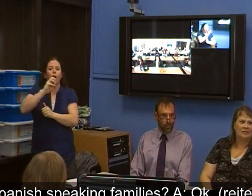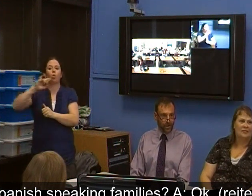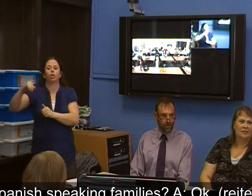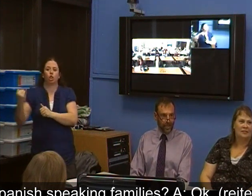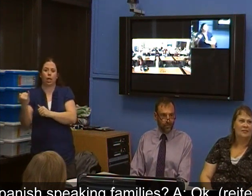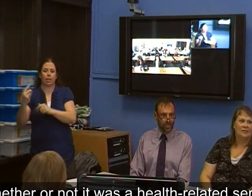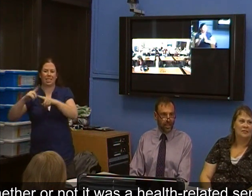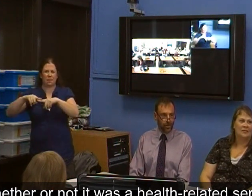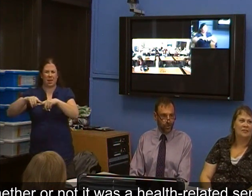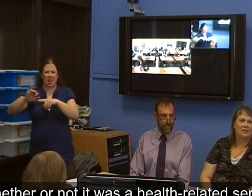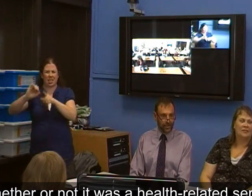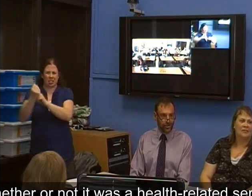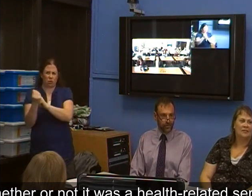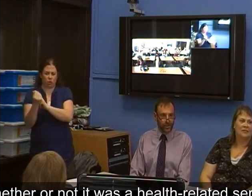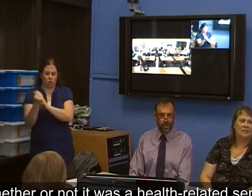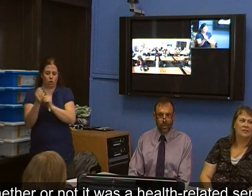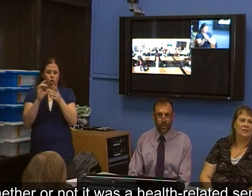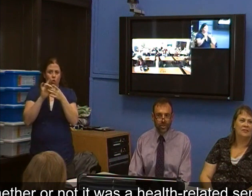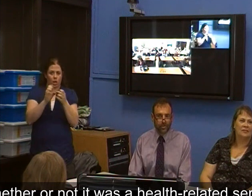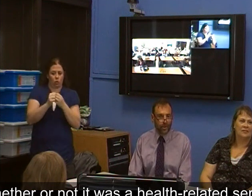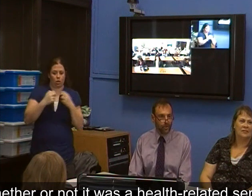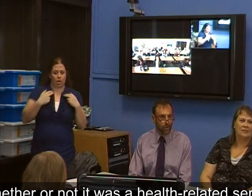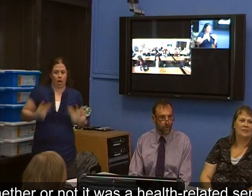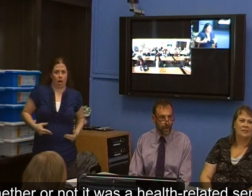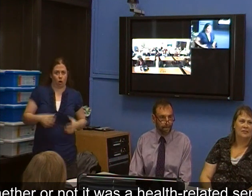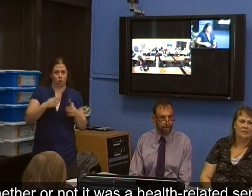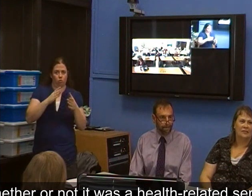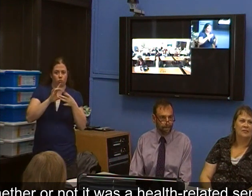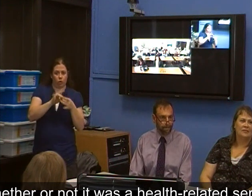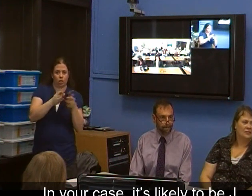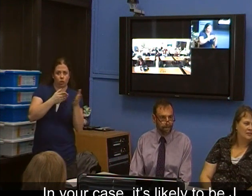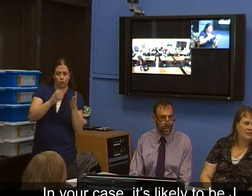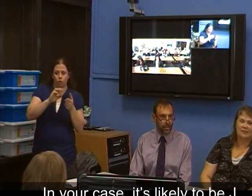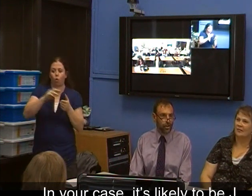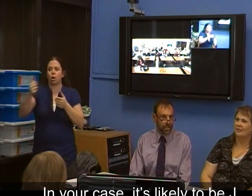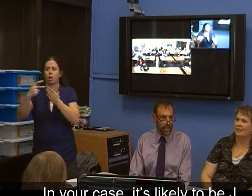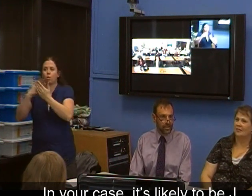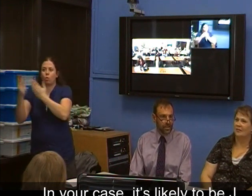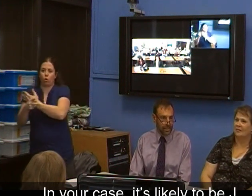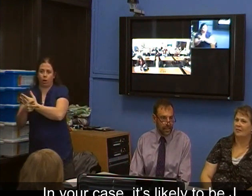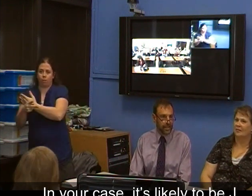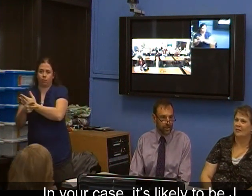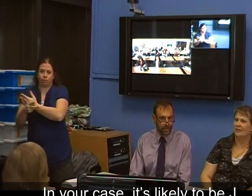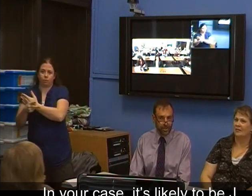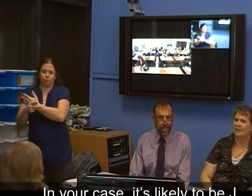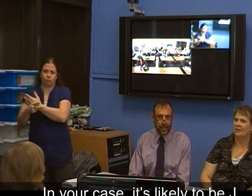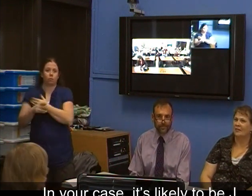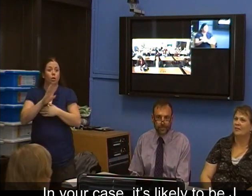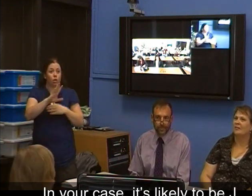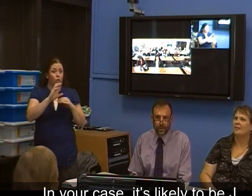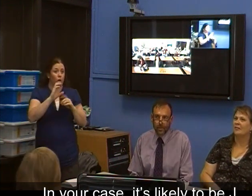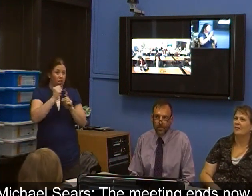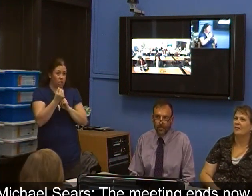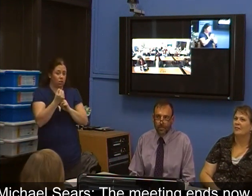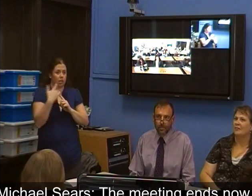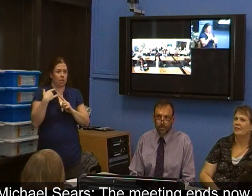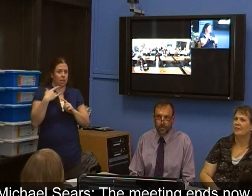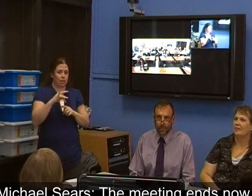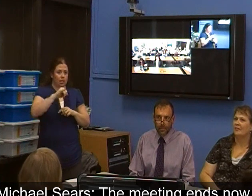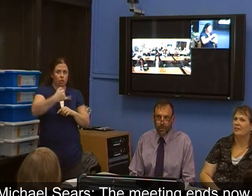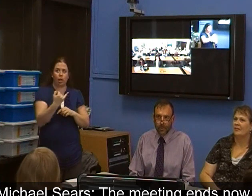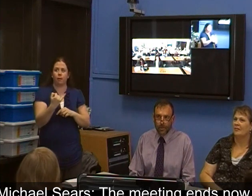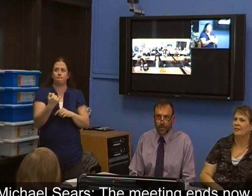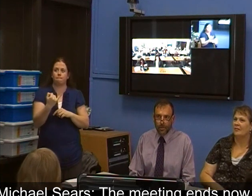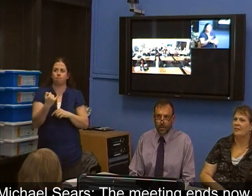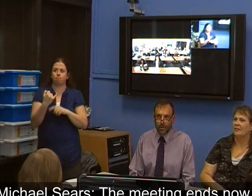or not it was the health-related service or some other program. The meeting, in your case, it's likely going to be J. The meeting ends now. I will follow